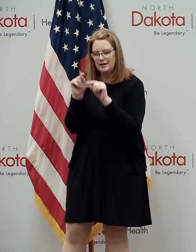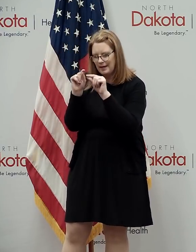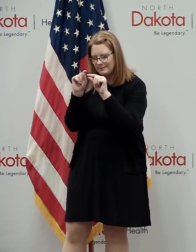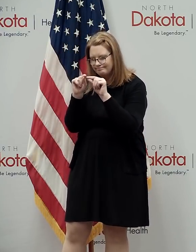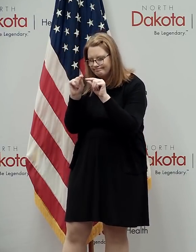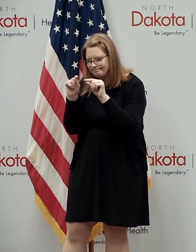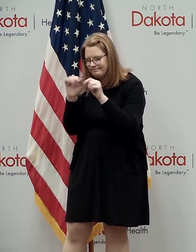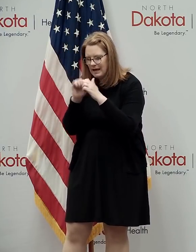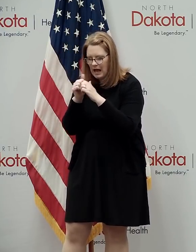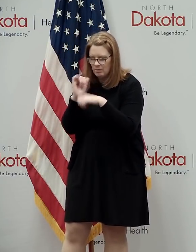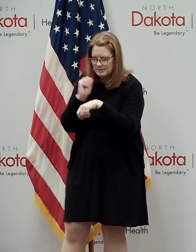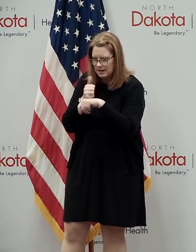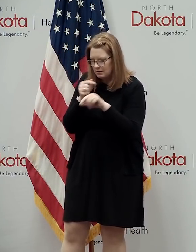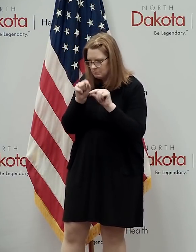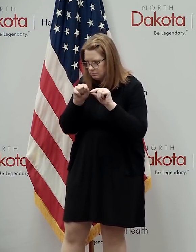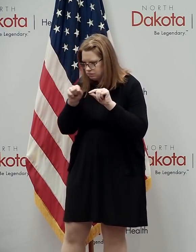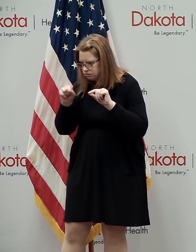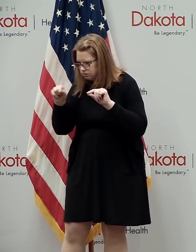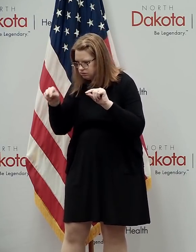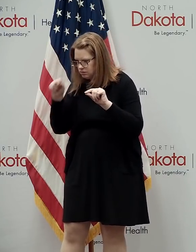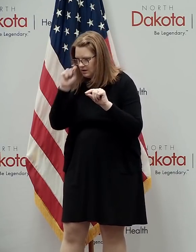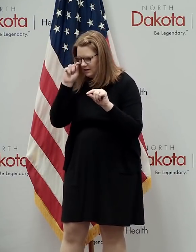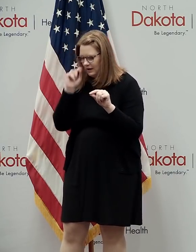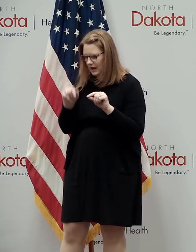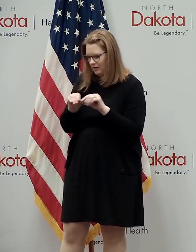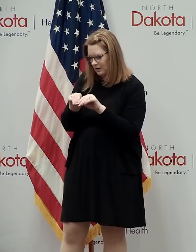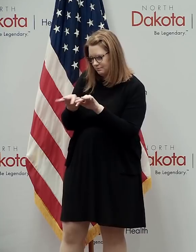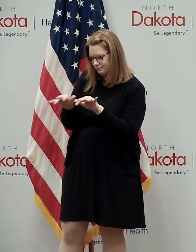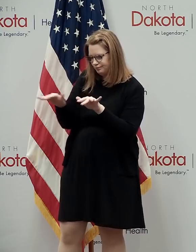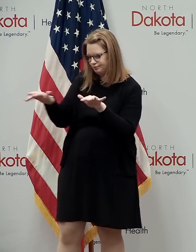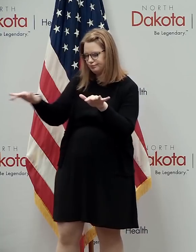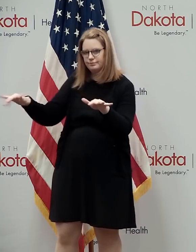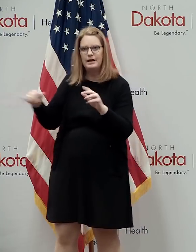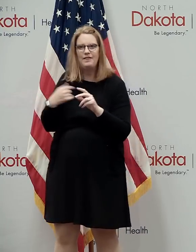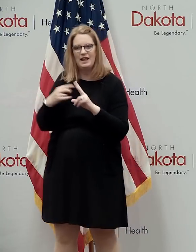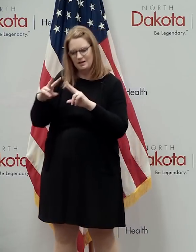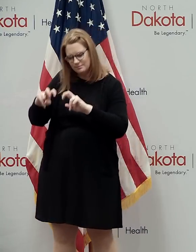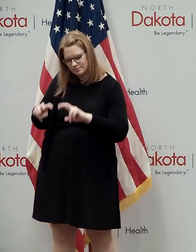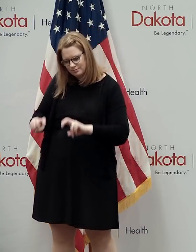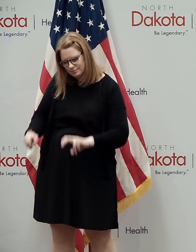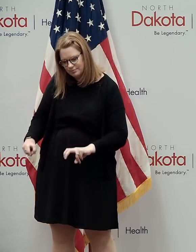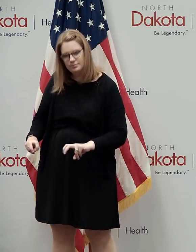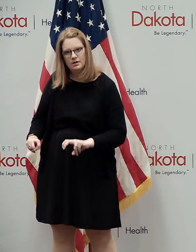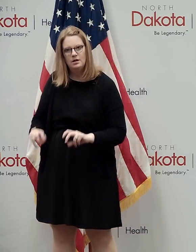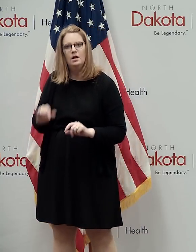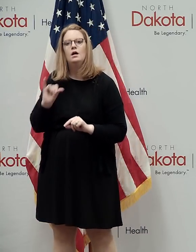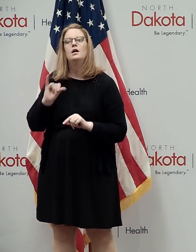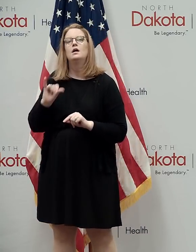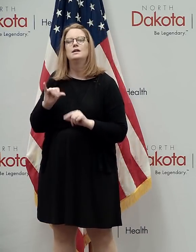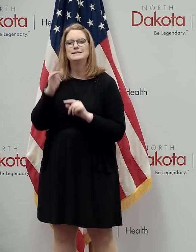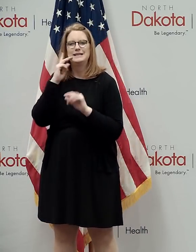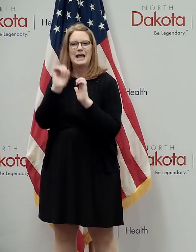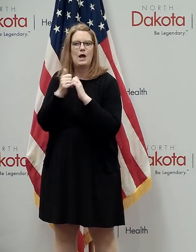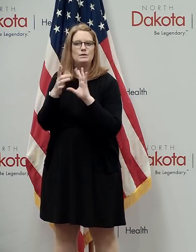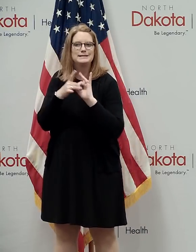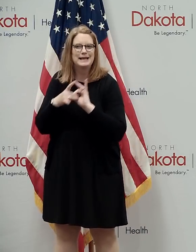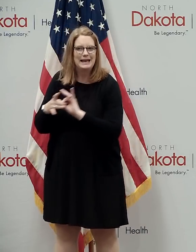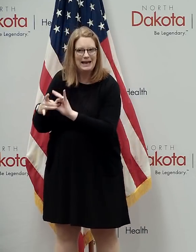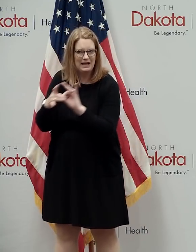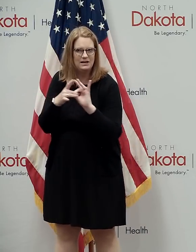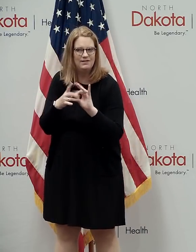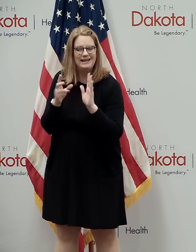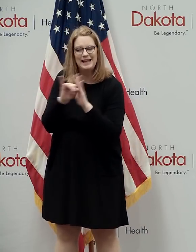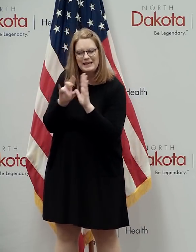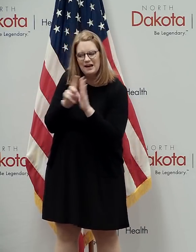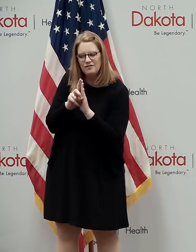cases, potentially explain why some communities may be experiencing more virus activity. The more samples are sequenced, the more helpful the data will be in identifying